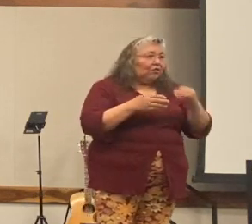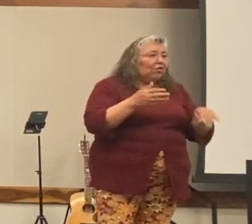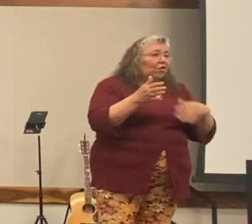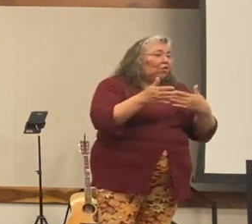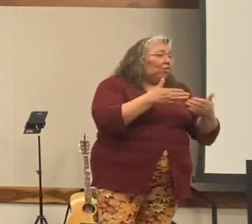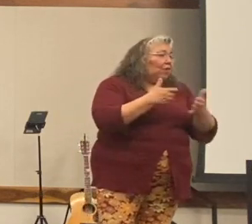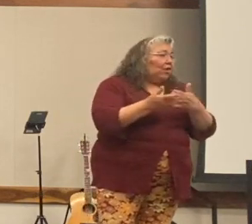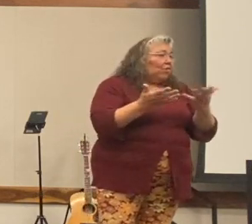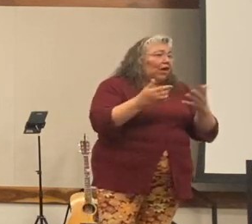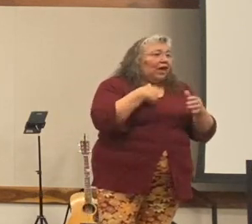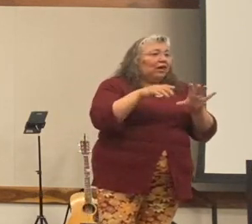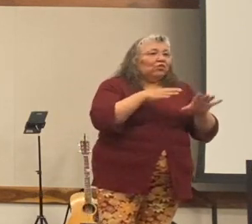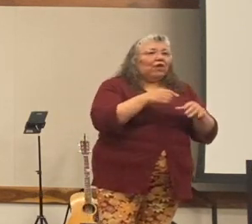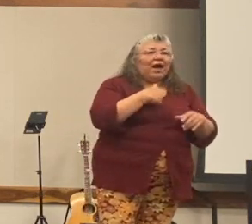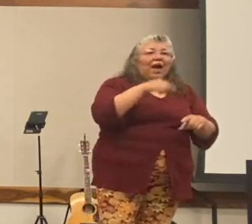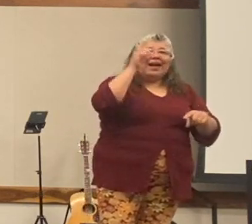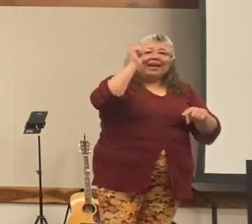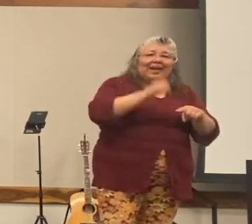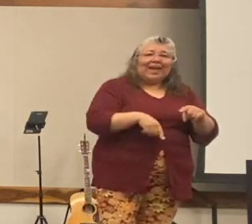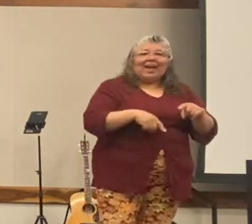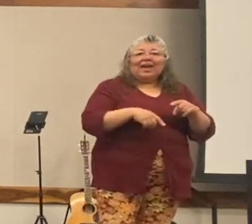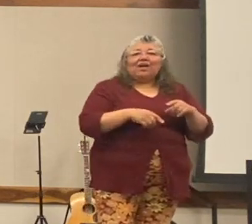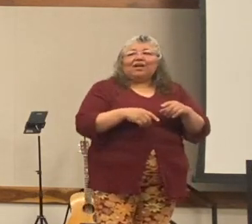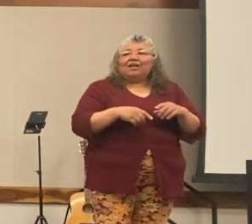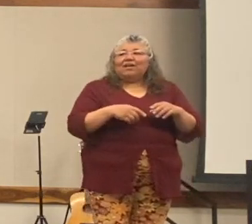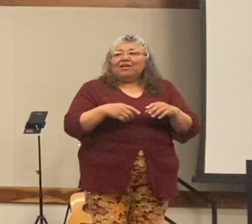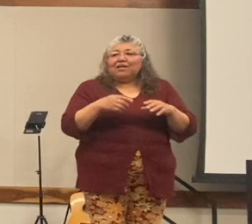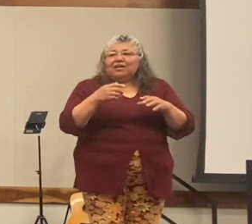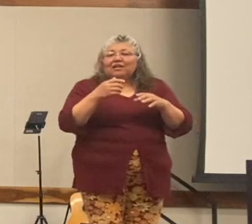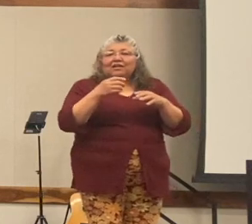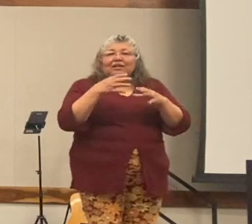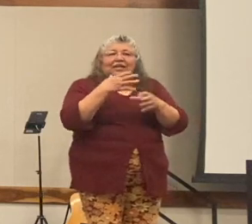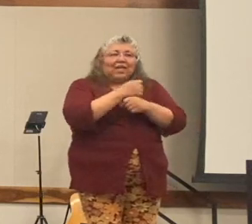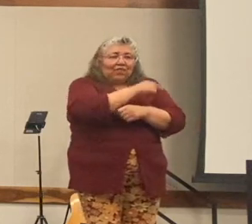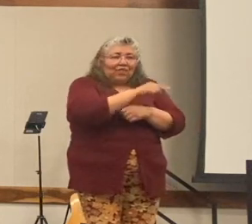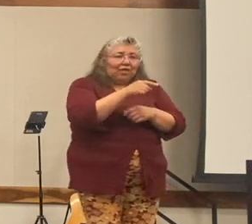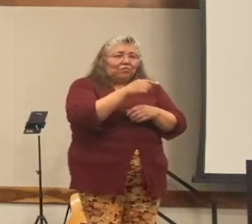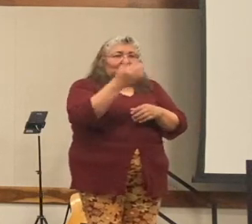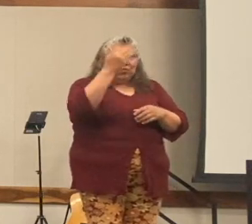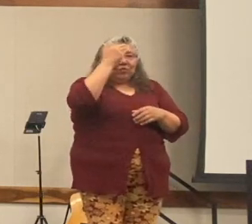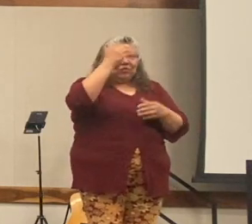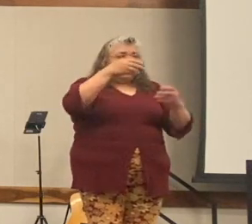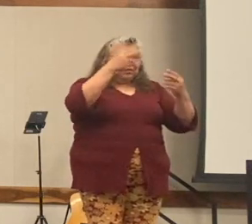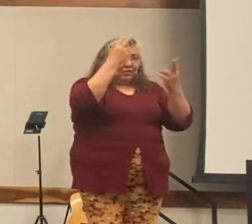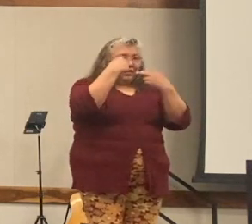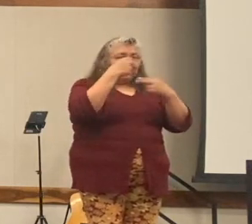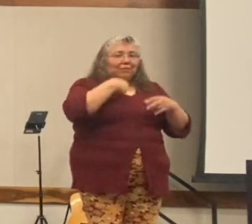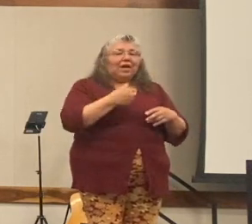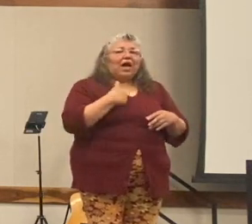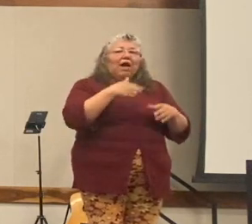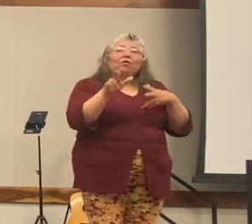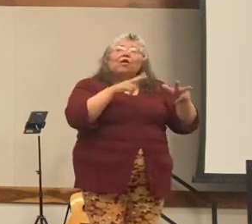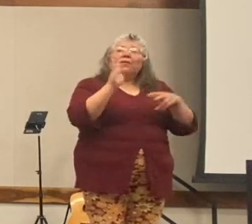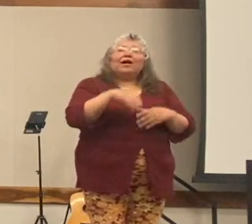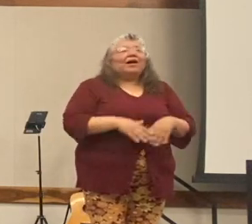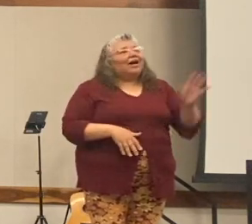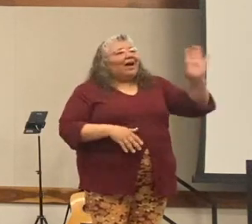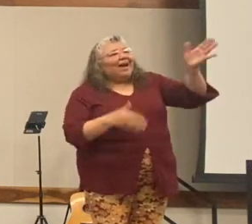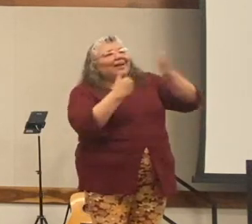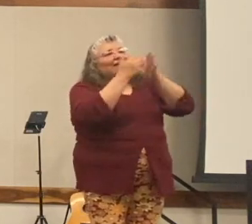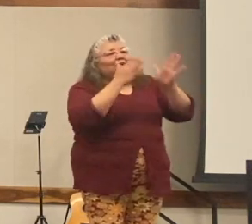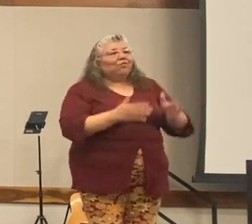no matter what I do, I cannot get them to acknowledge me. I will walk by and I'll say, hey,